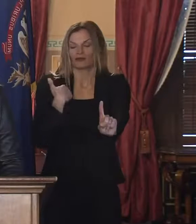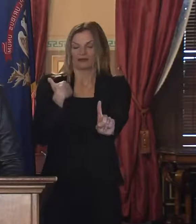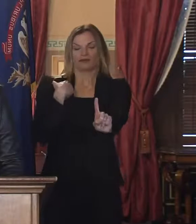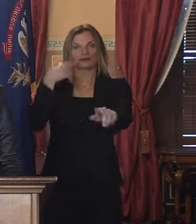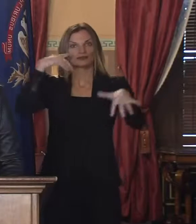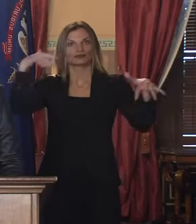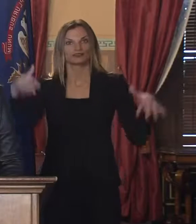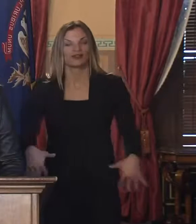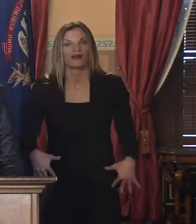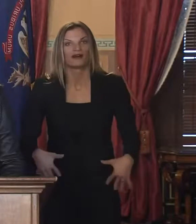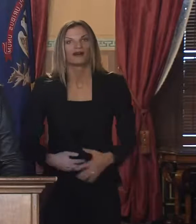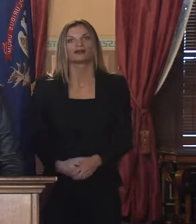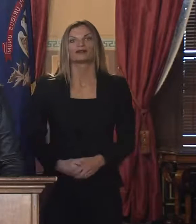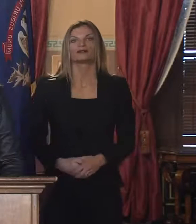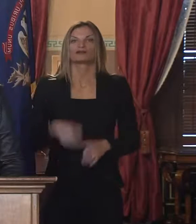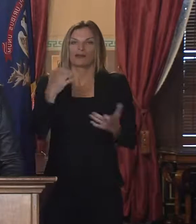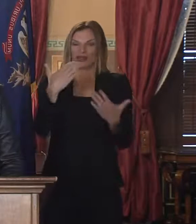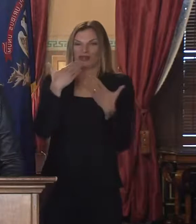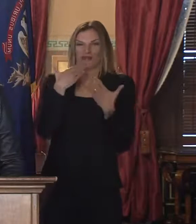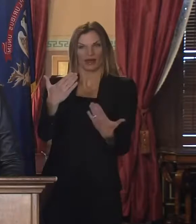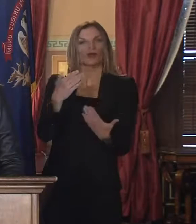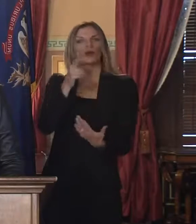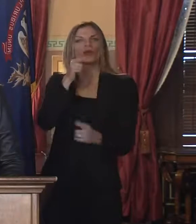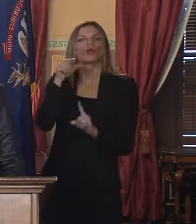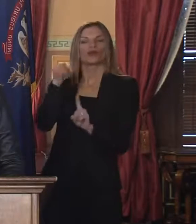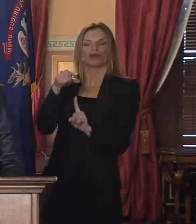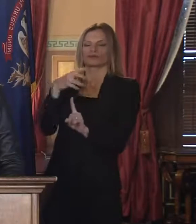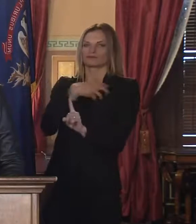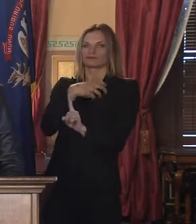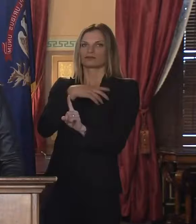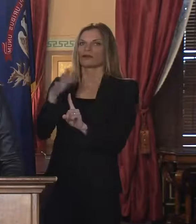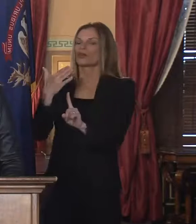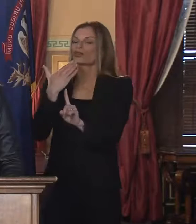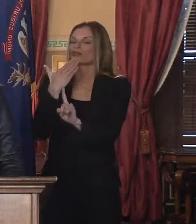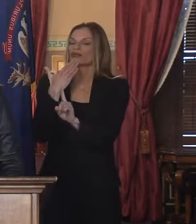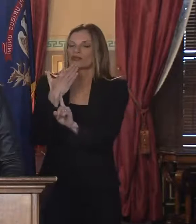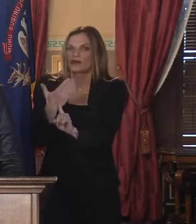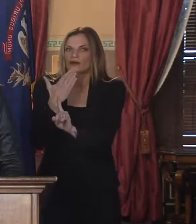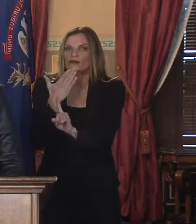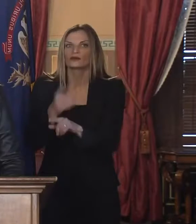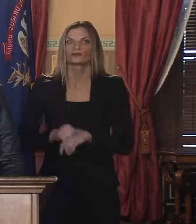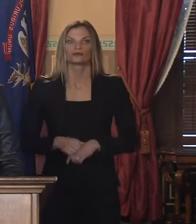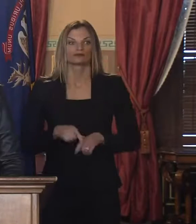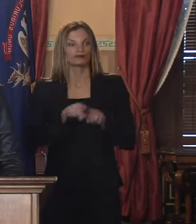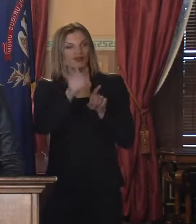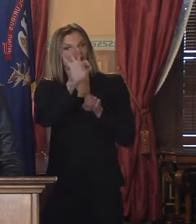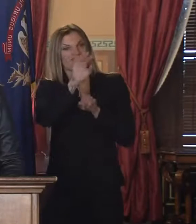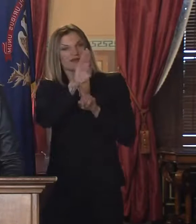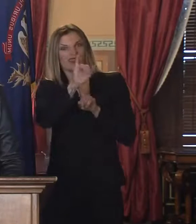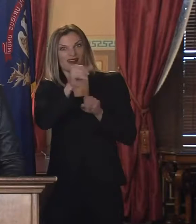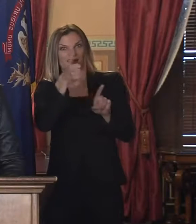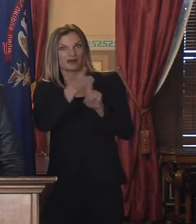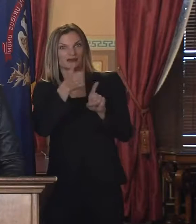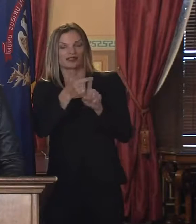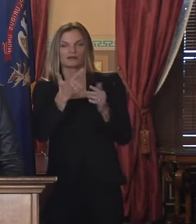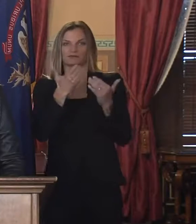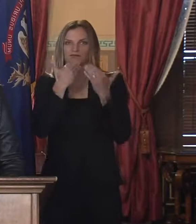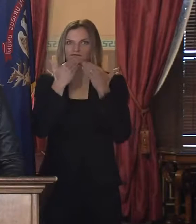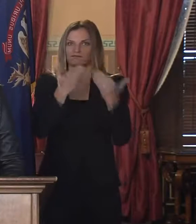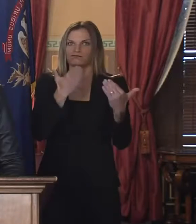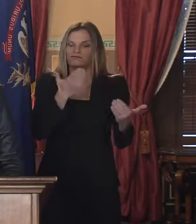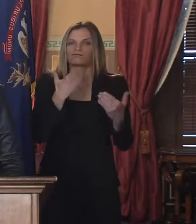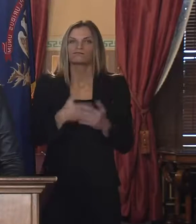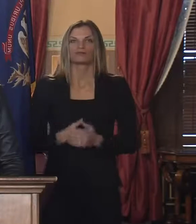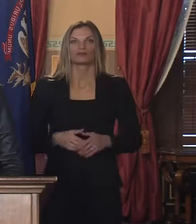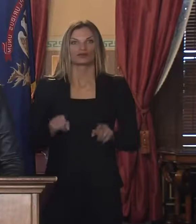you to our law enforcement. Thank you to the fearless FBI agents. And thank you to the